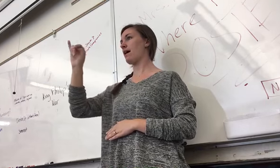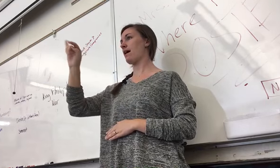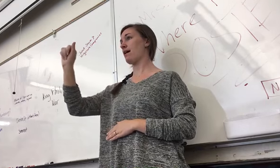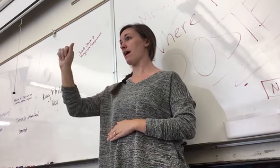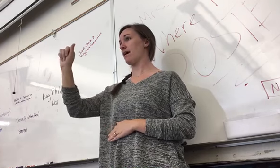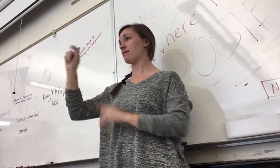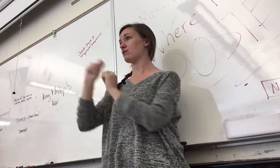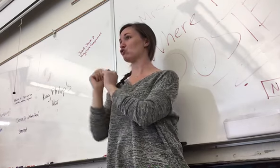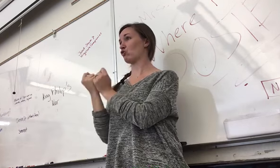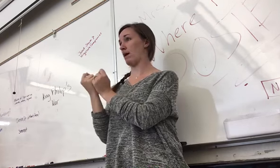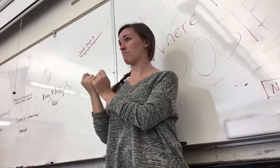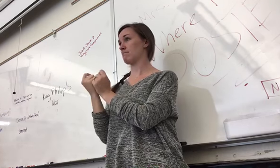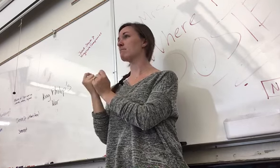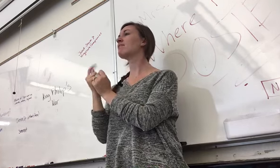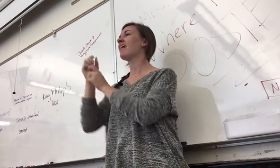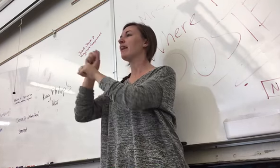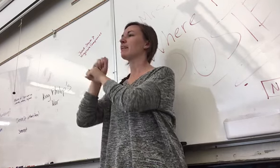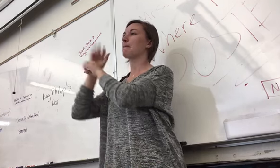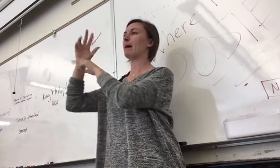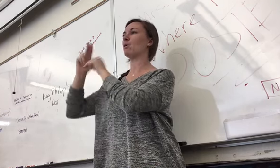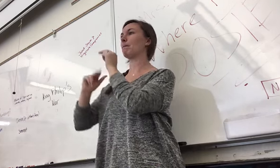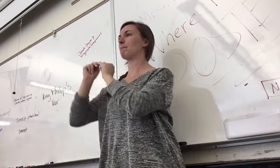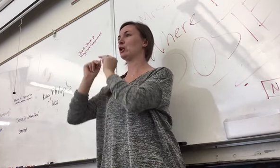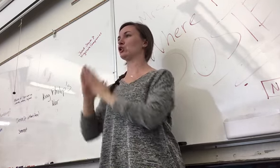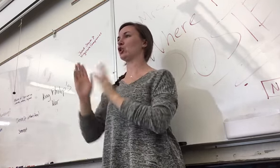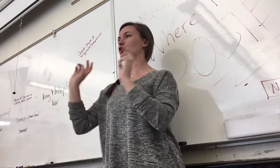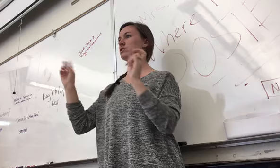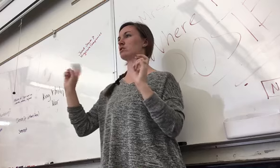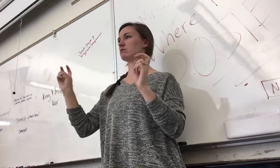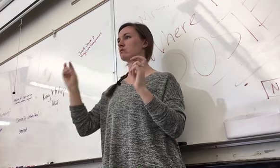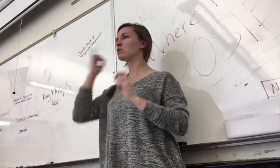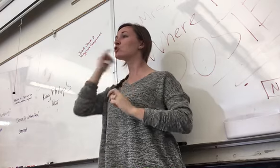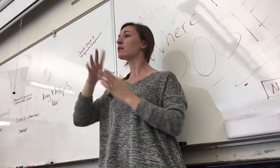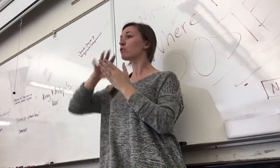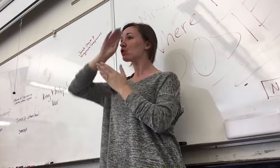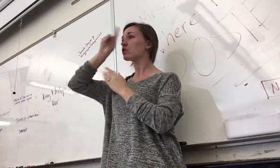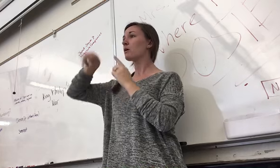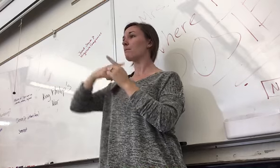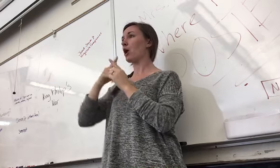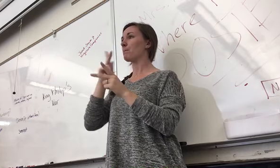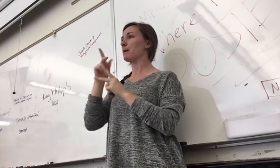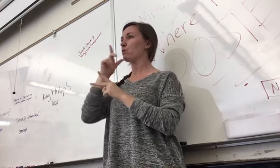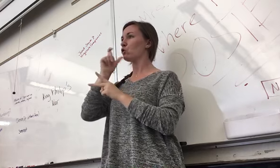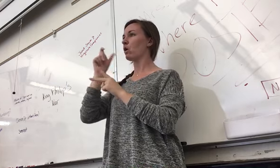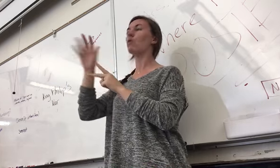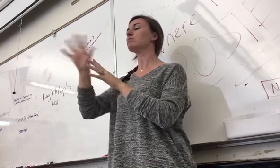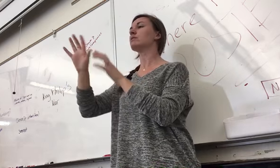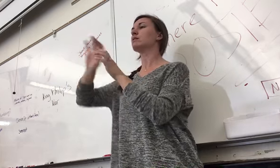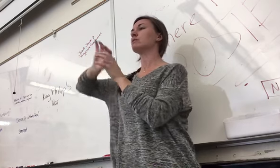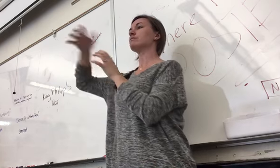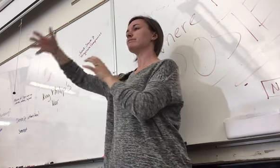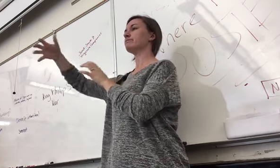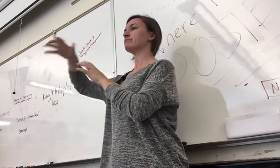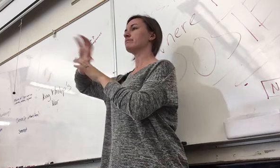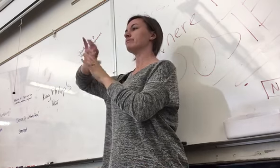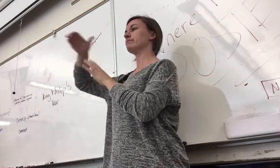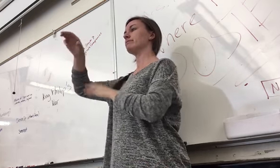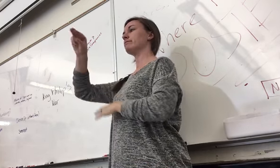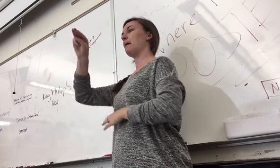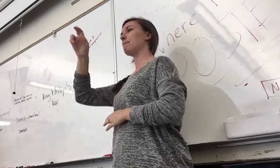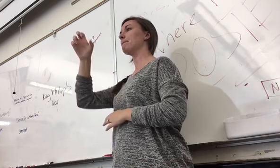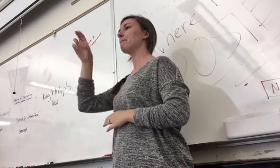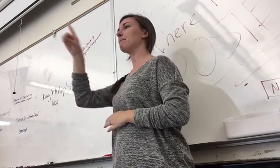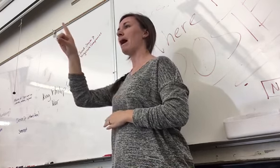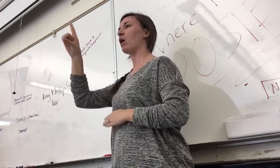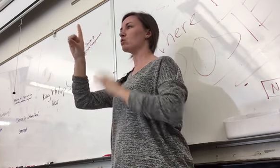Mahokia. Those are the Mound Builders. So if you learned about the people who were building the large mounds to get up to